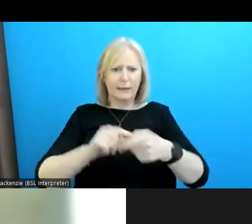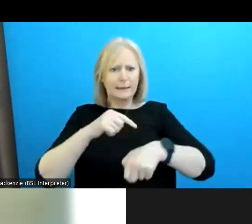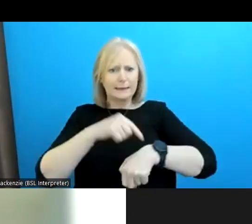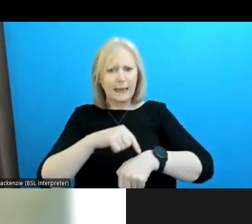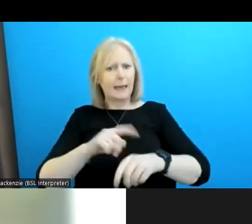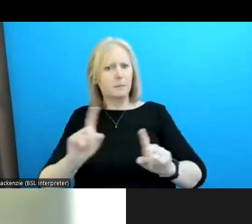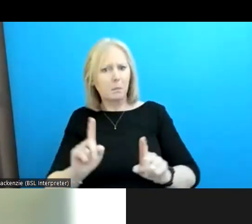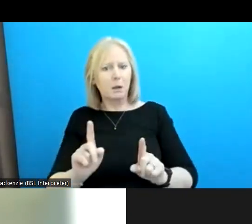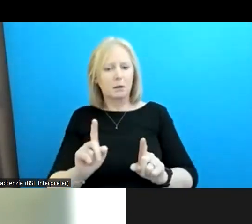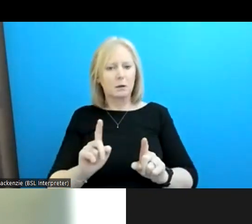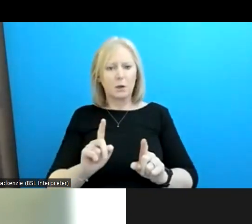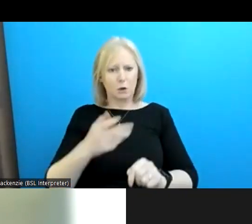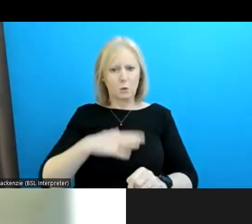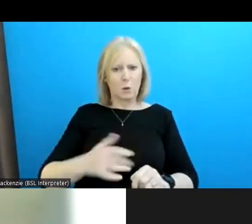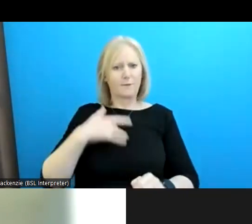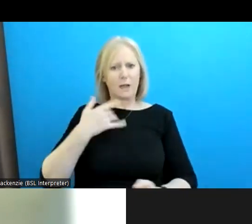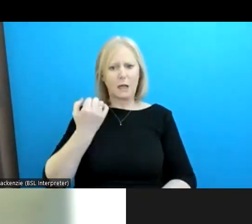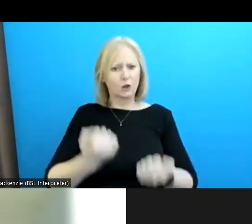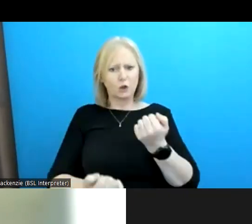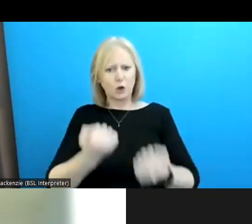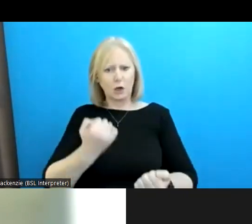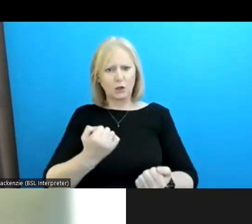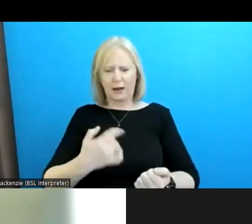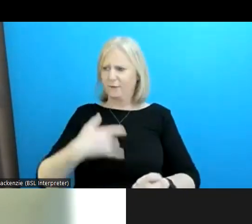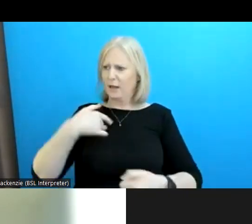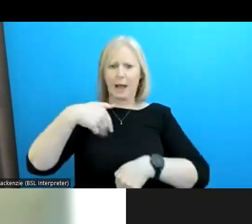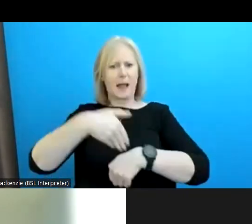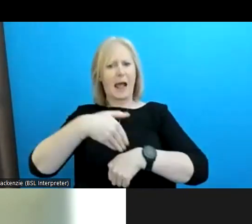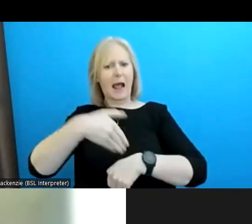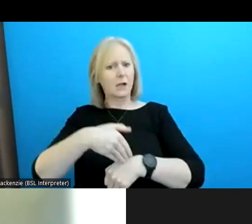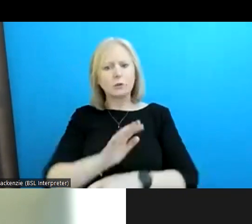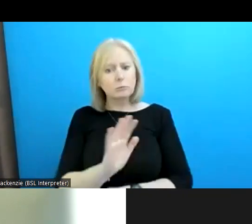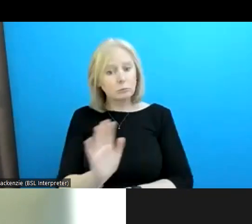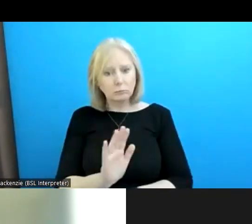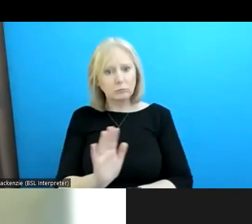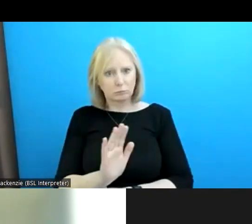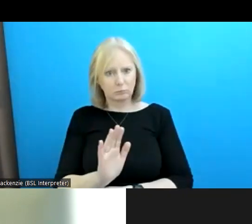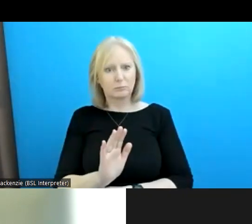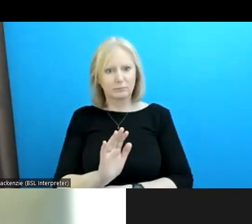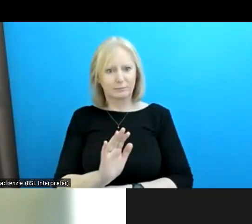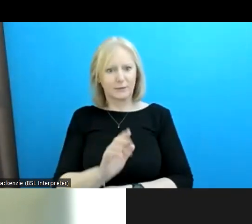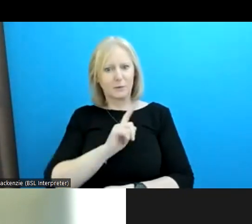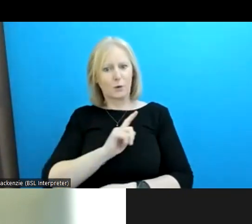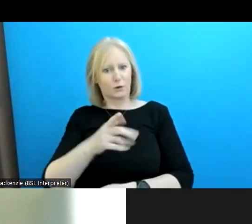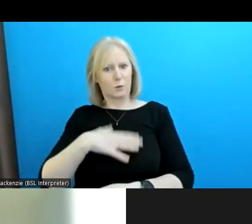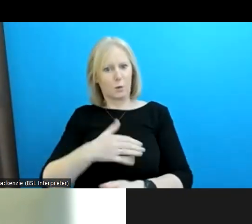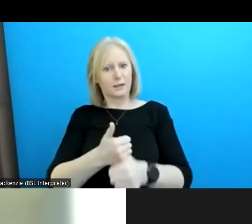made feel like you are a hassle, and I put that in inverted commas, due to requiring some support.